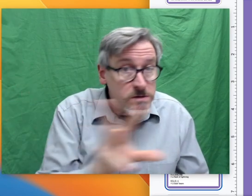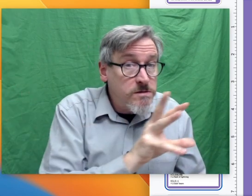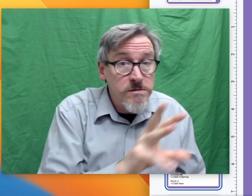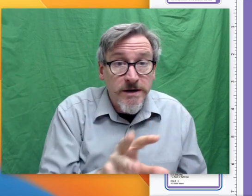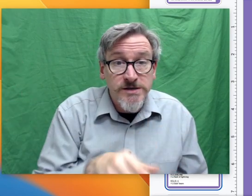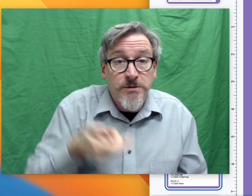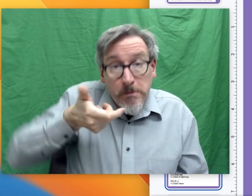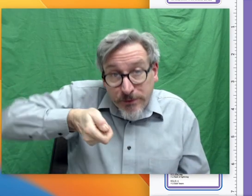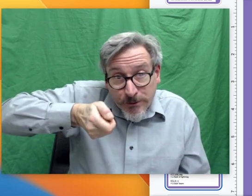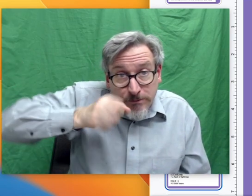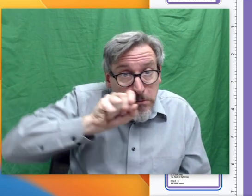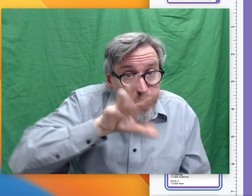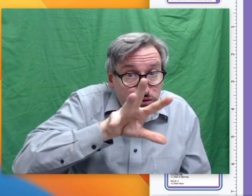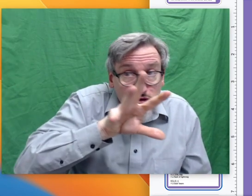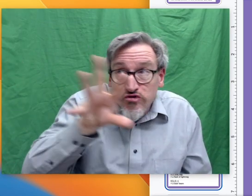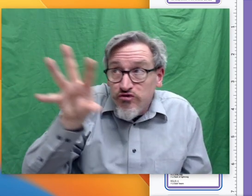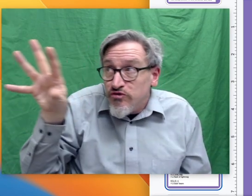Right.